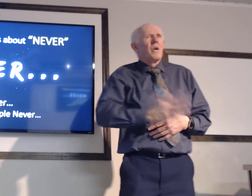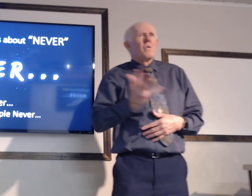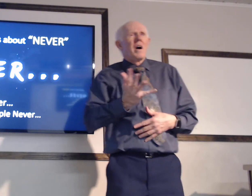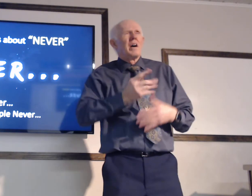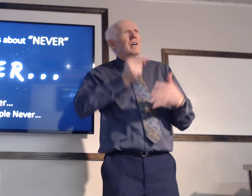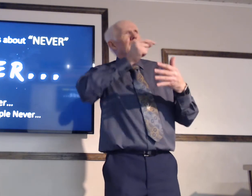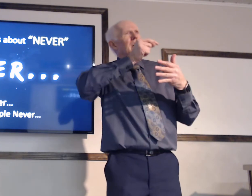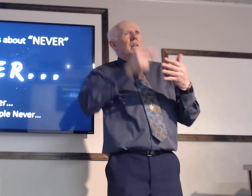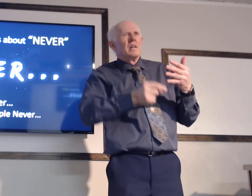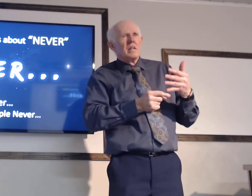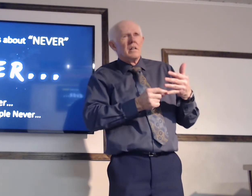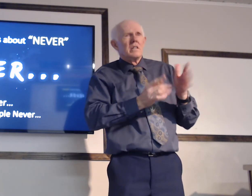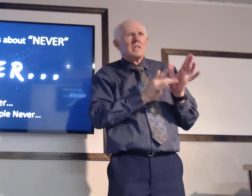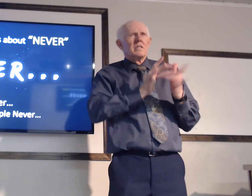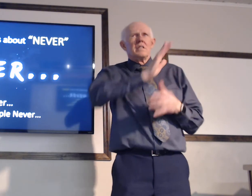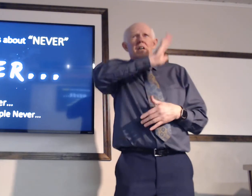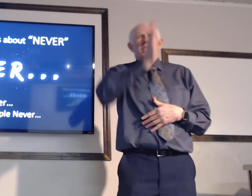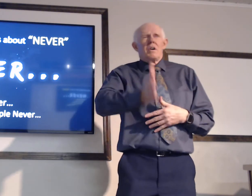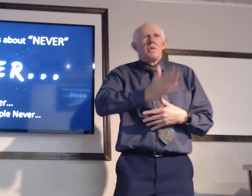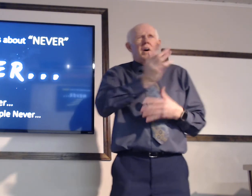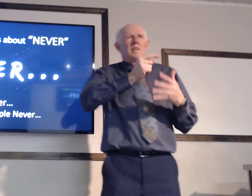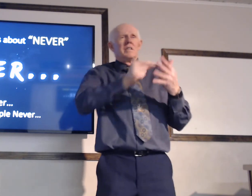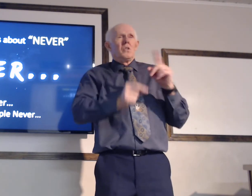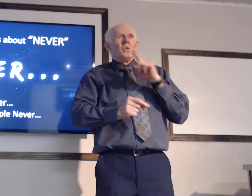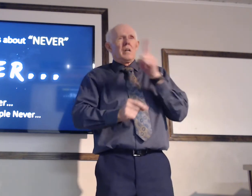God never what? God never.